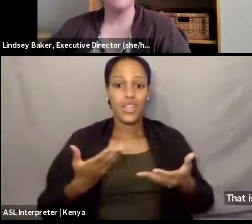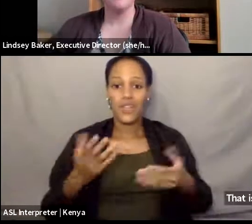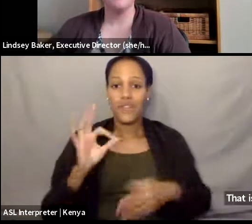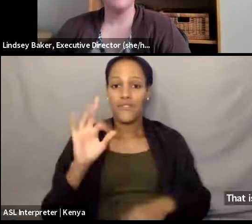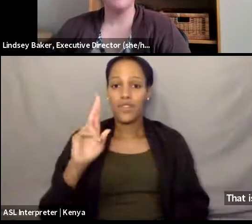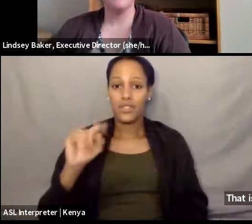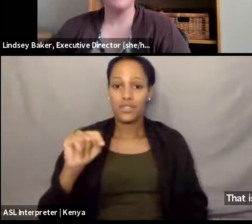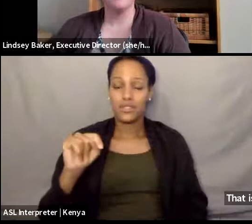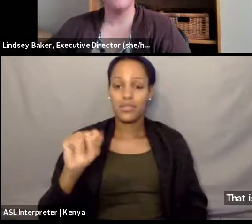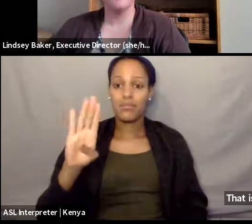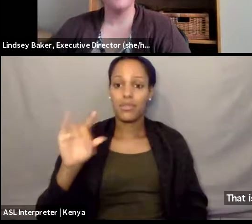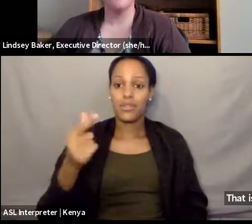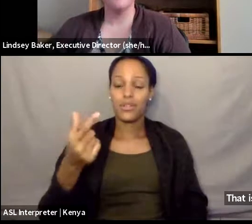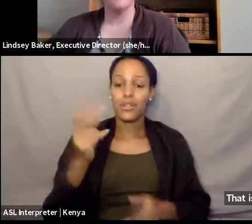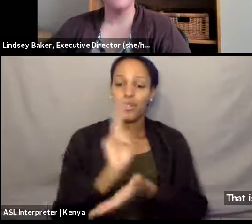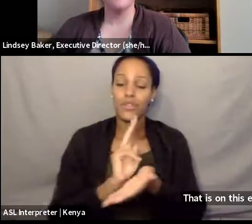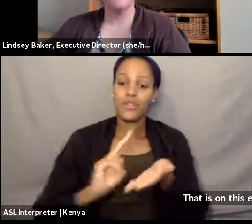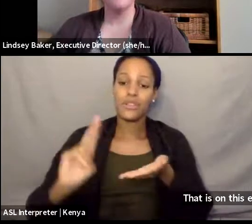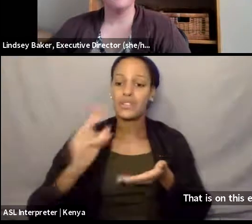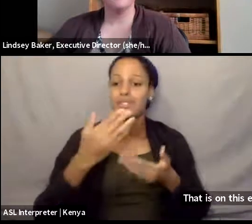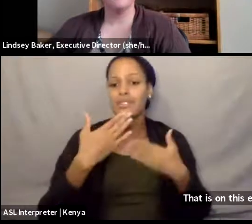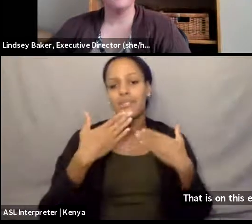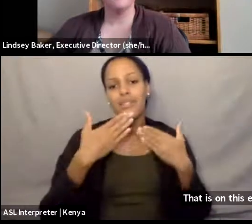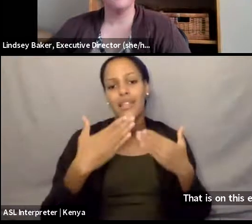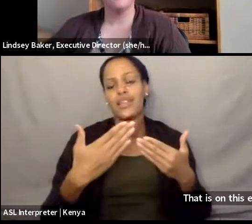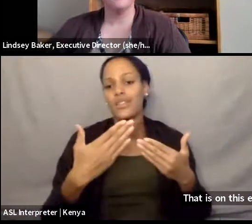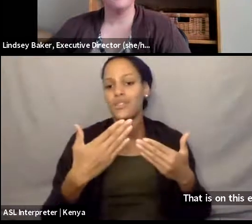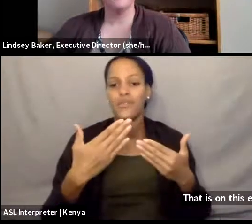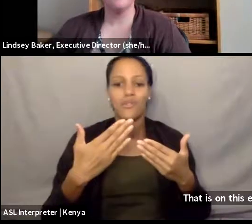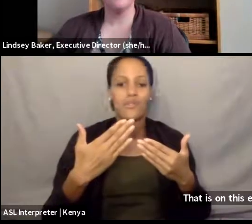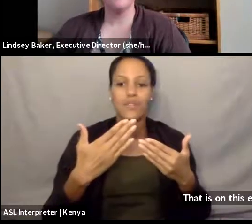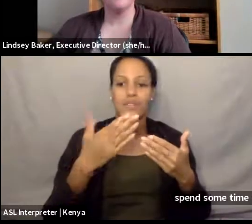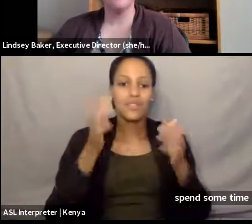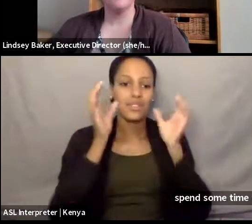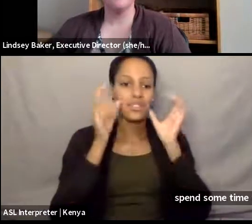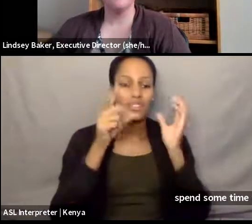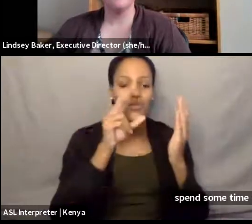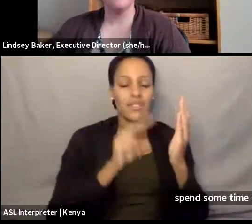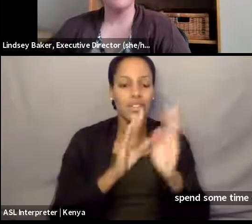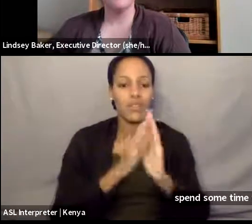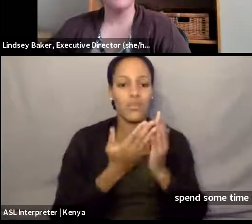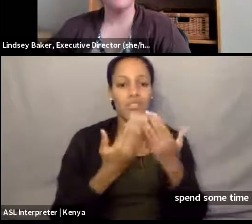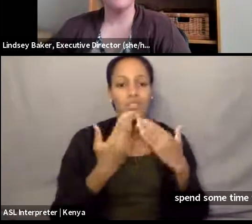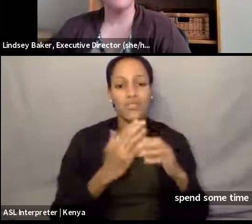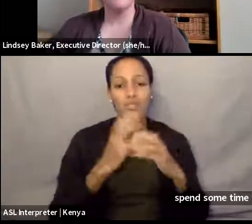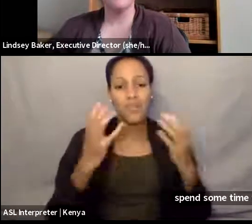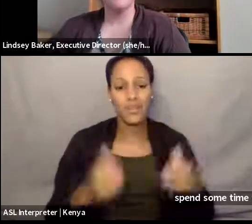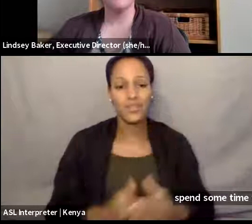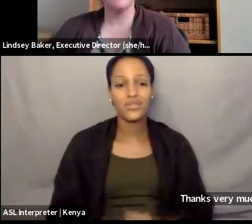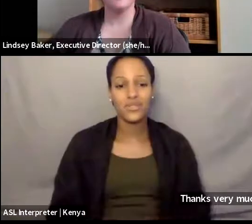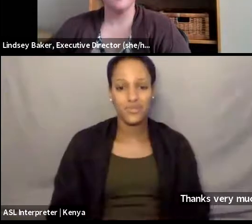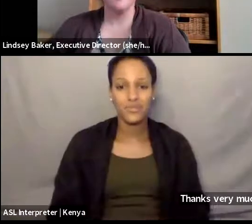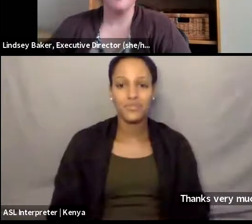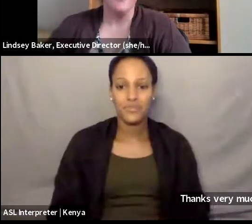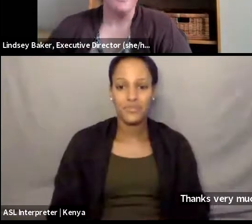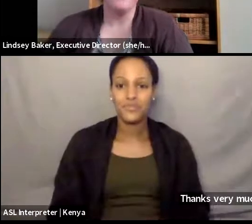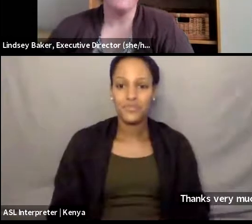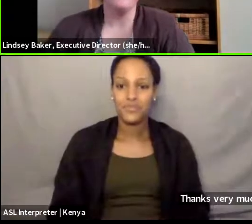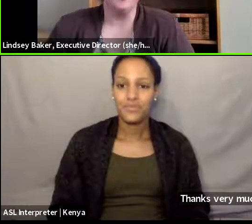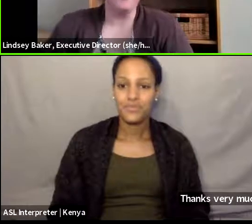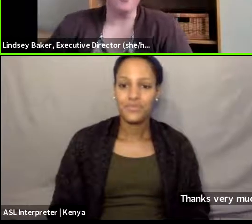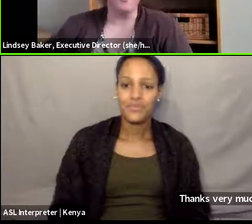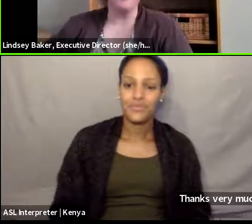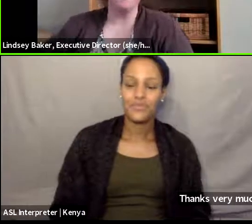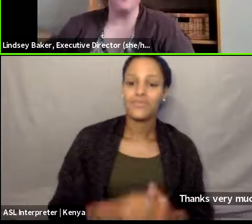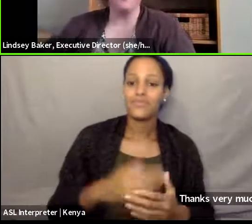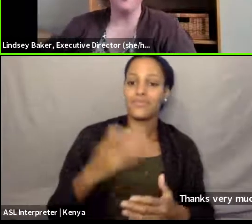great pleasure to spend some time with you today and to read the book. Thanks very much. Thank you. Thank you very much. And